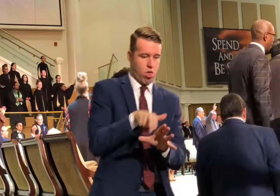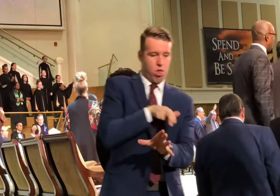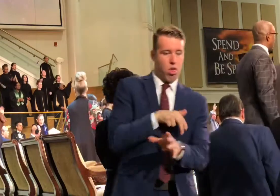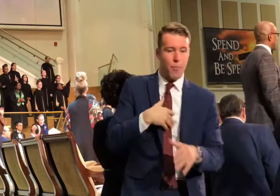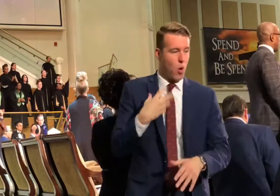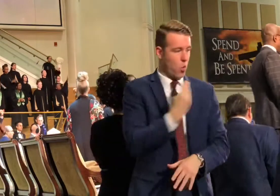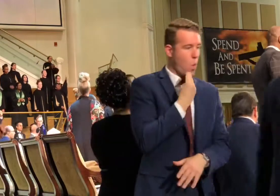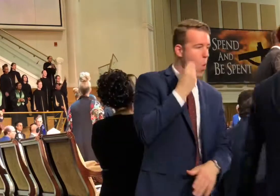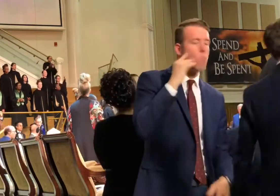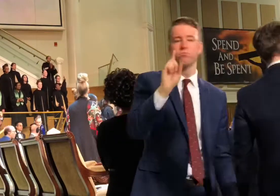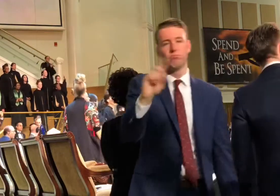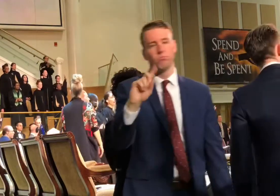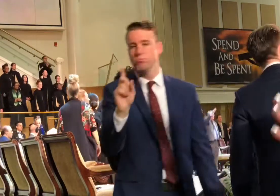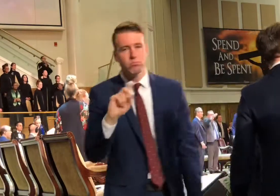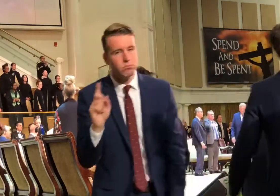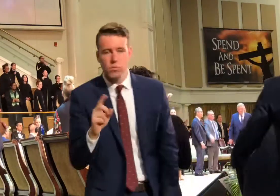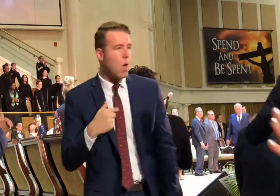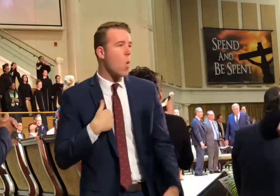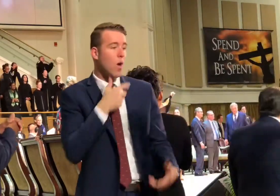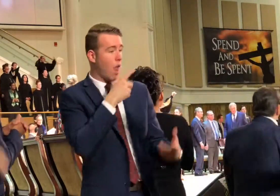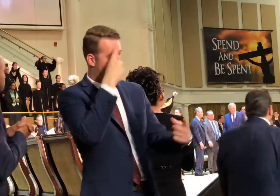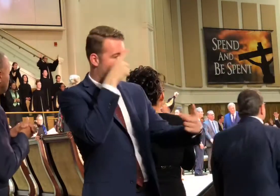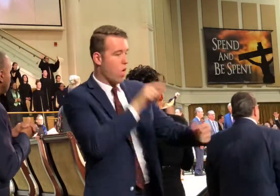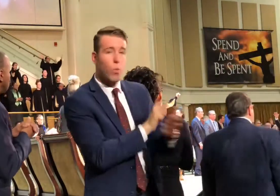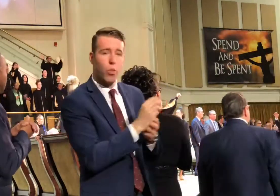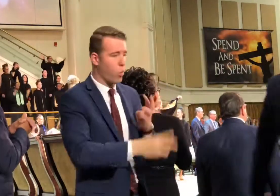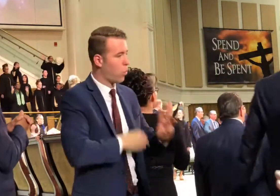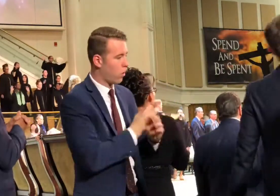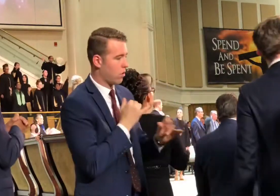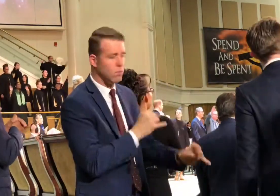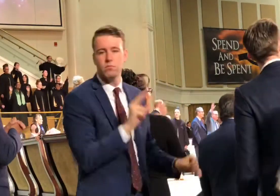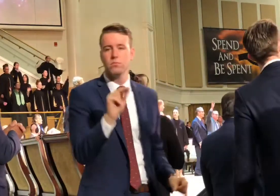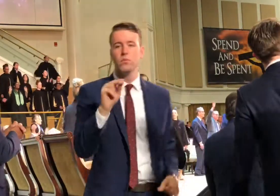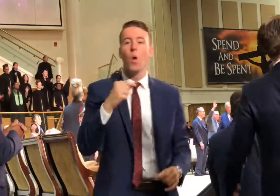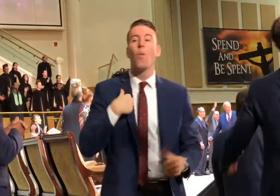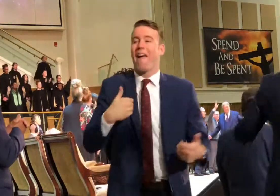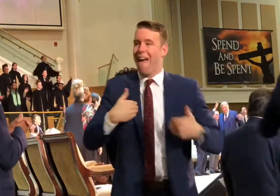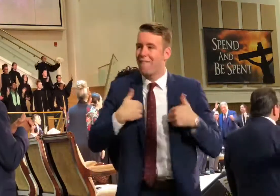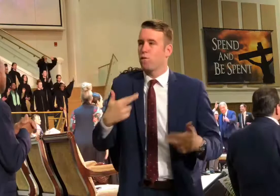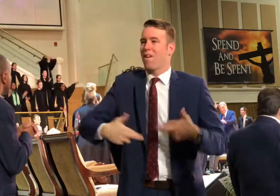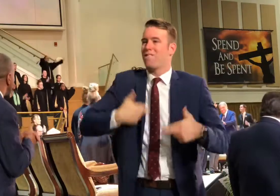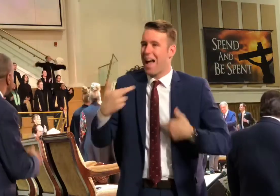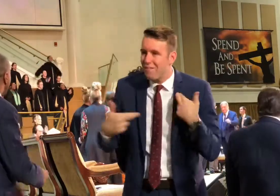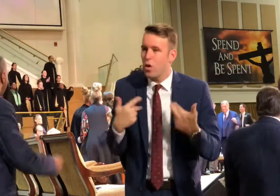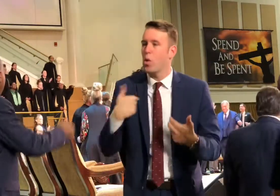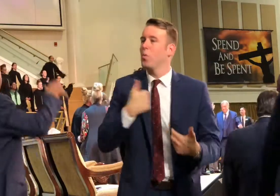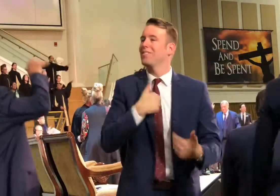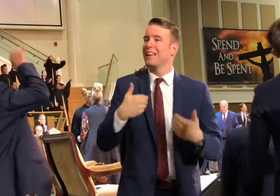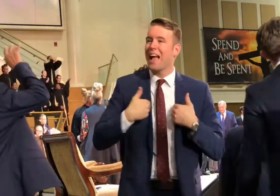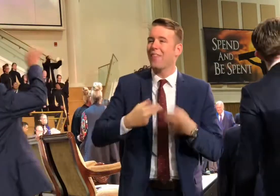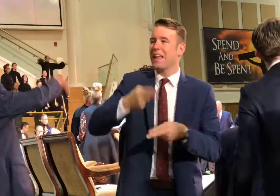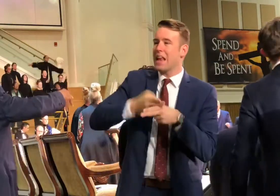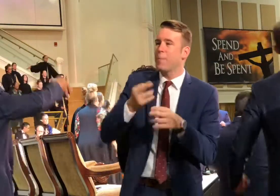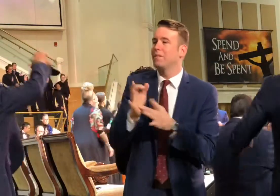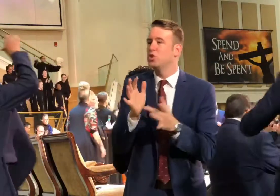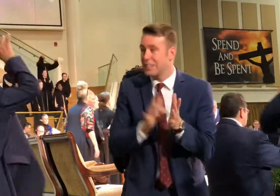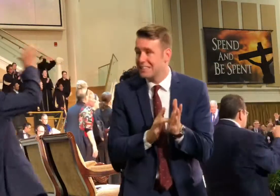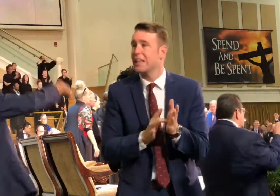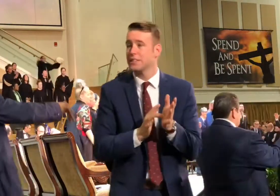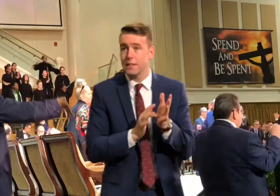going home. We're not compromising. But we've got revival. We've got the name of